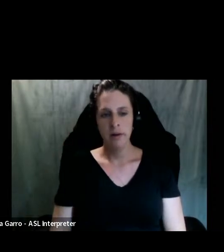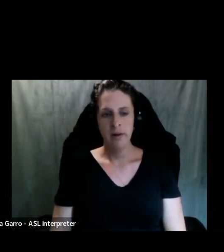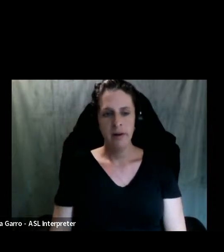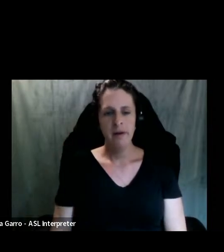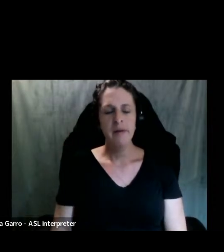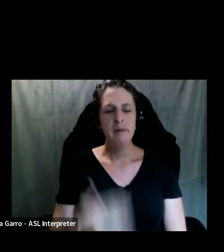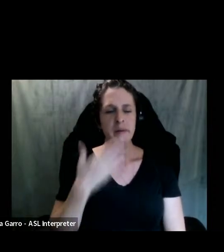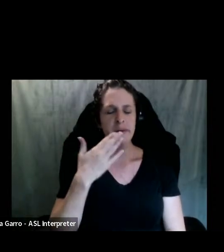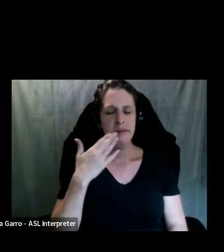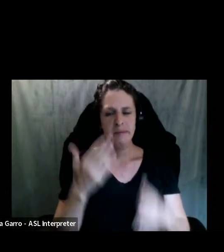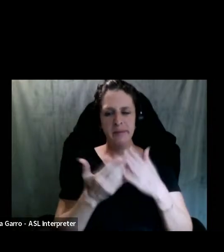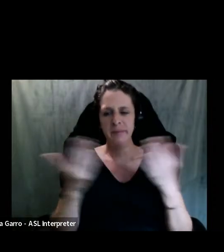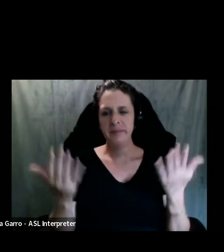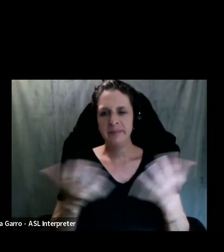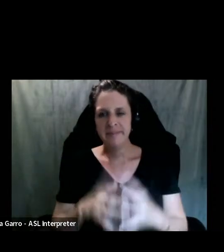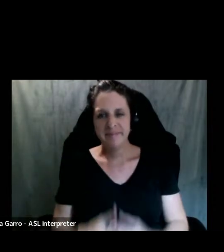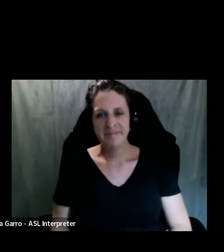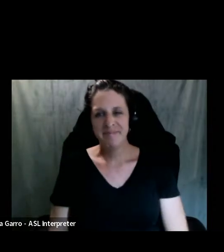Thank you so much.